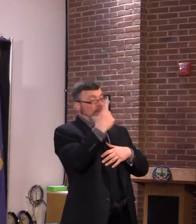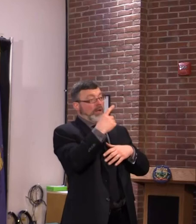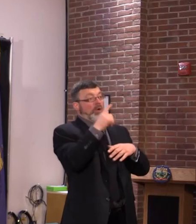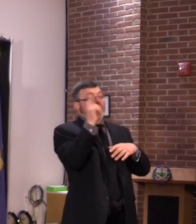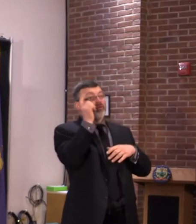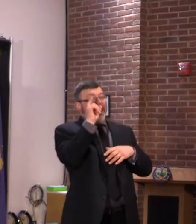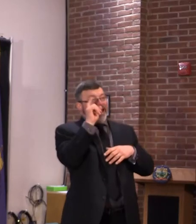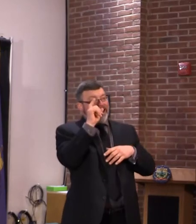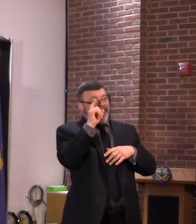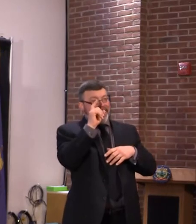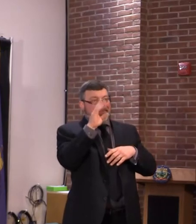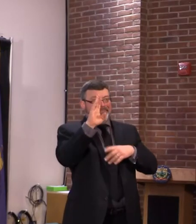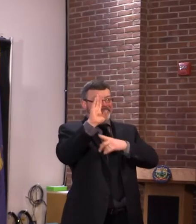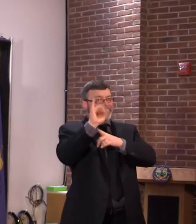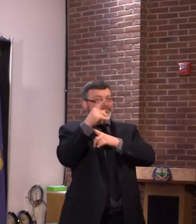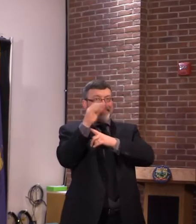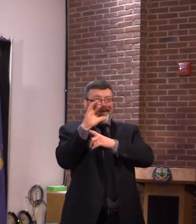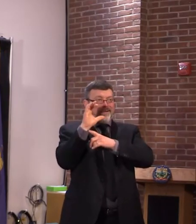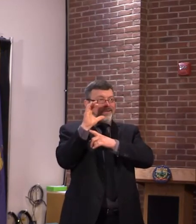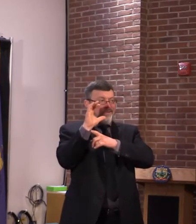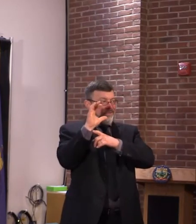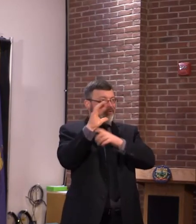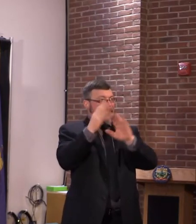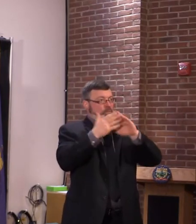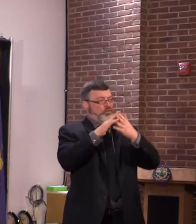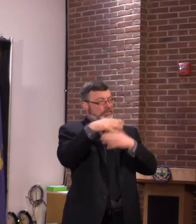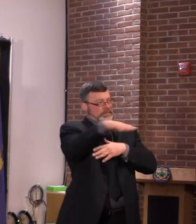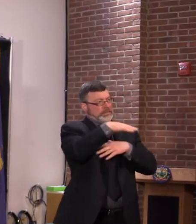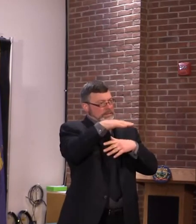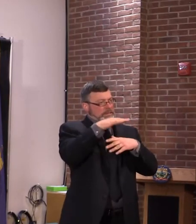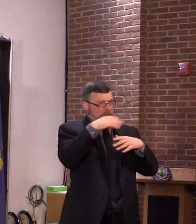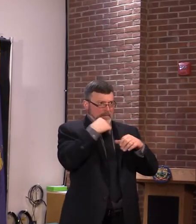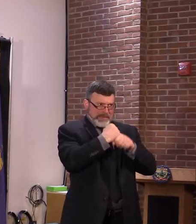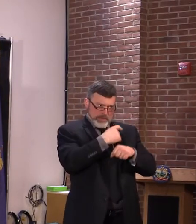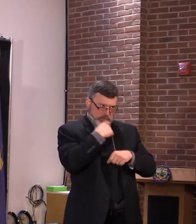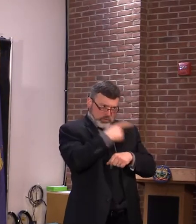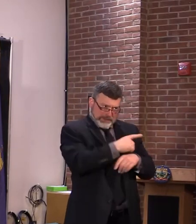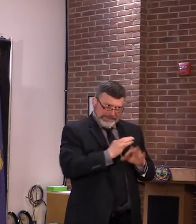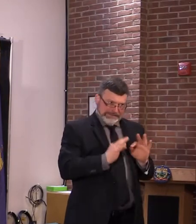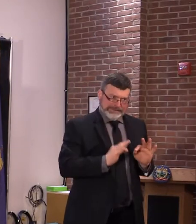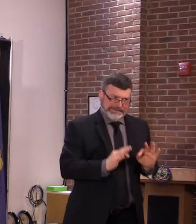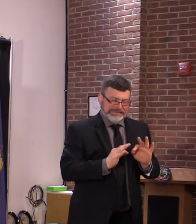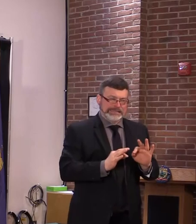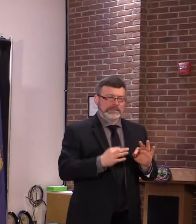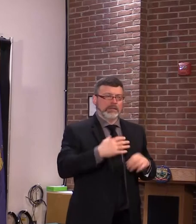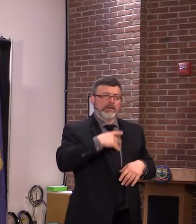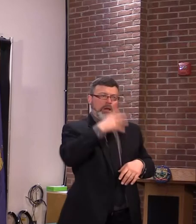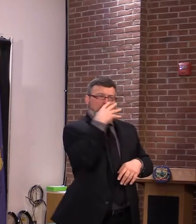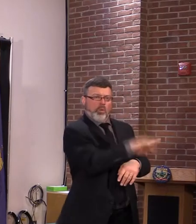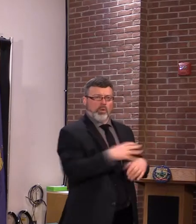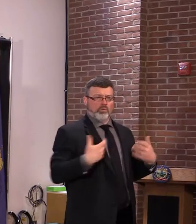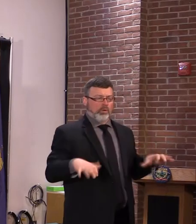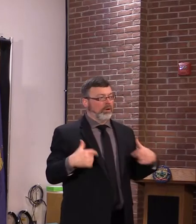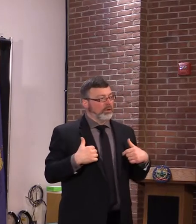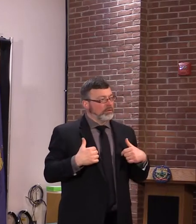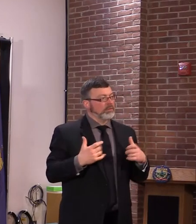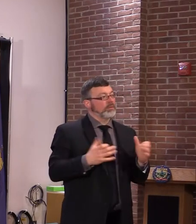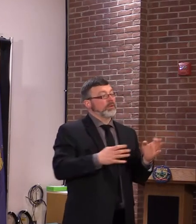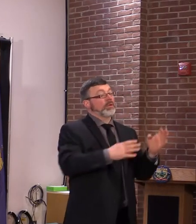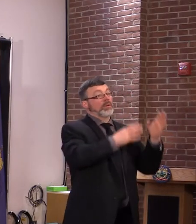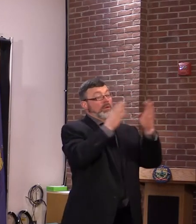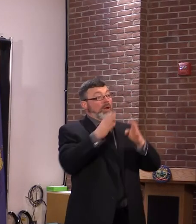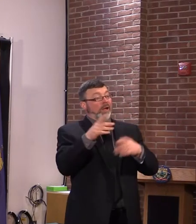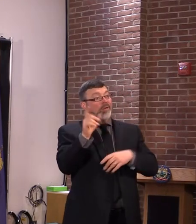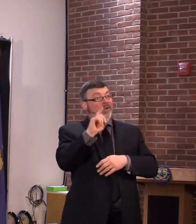may have more healthcare needs, have more of a vulnerability